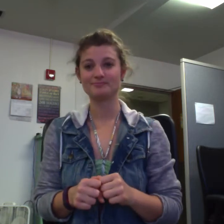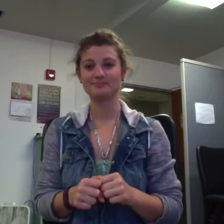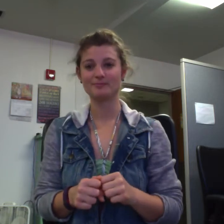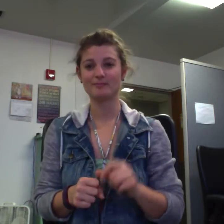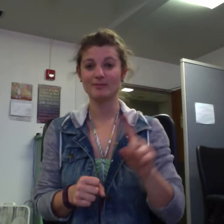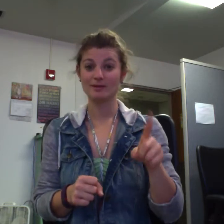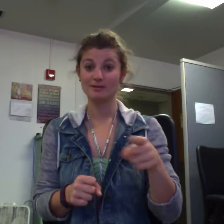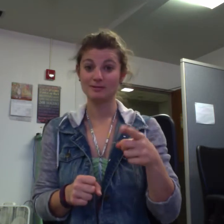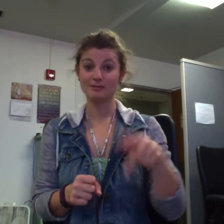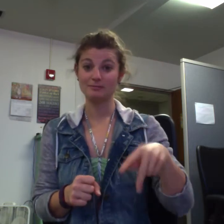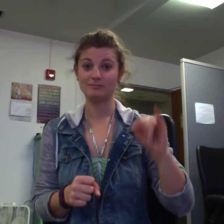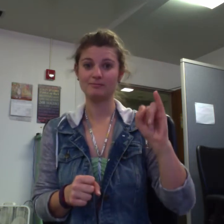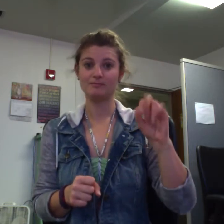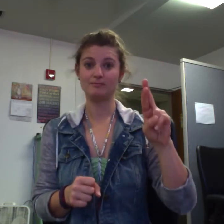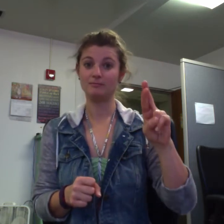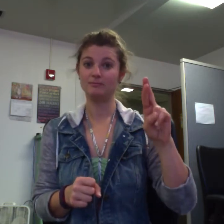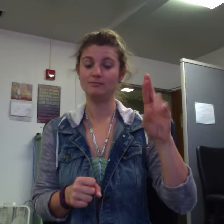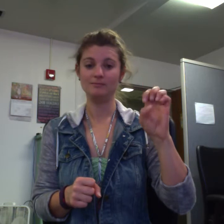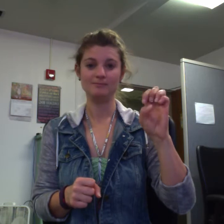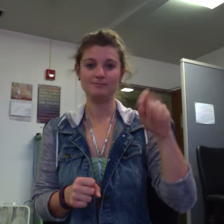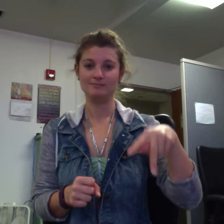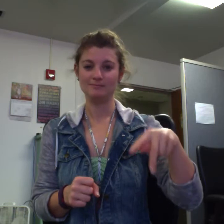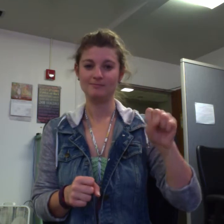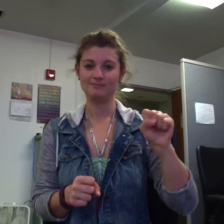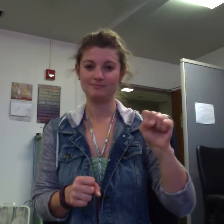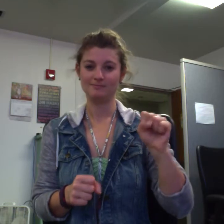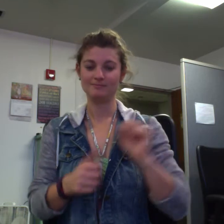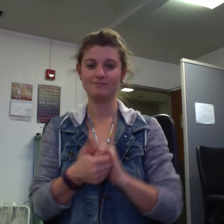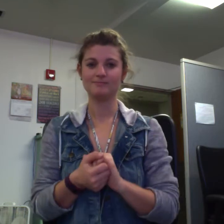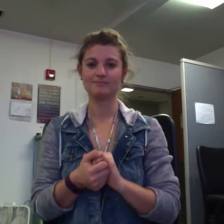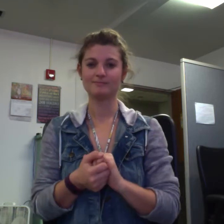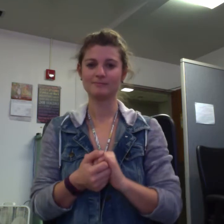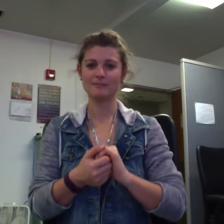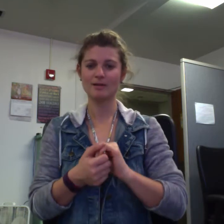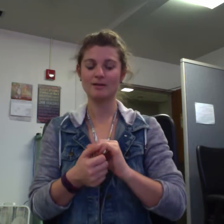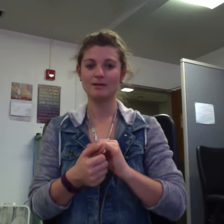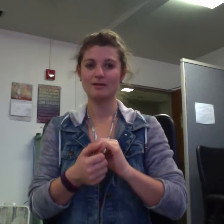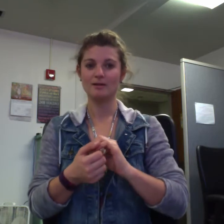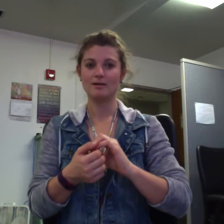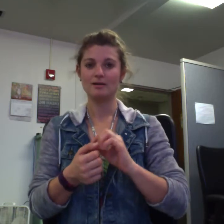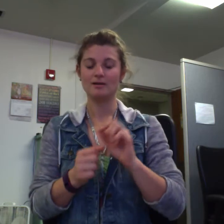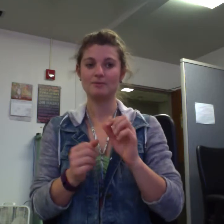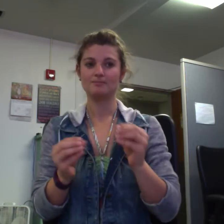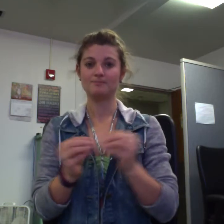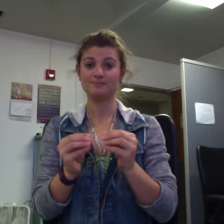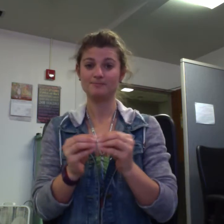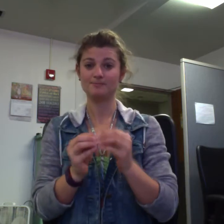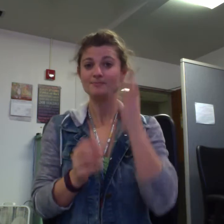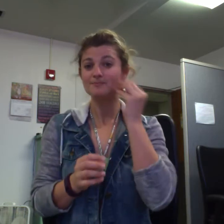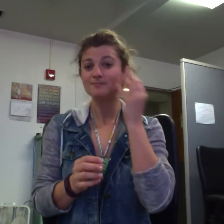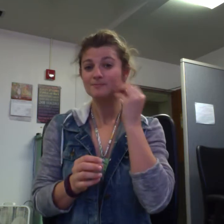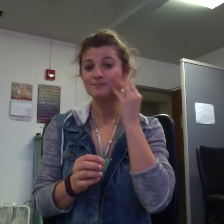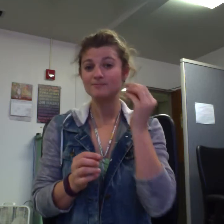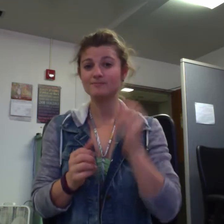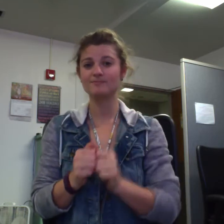prepositions. But as you get more experience with this, it will become a lot easier, and you'll just be able to do it automatically.